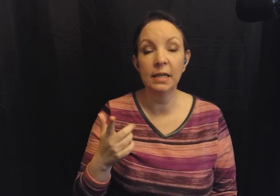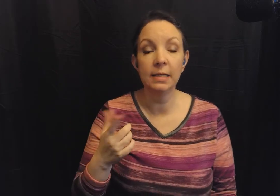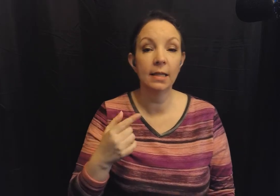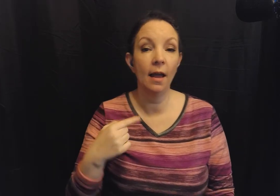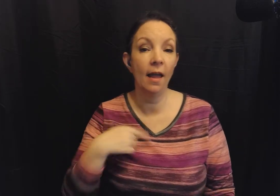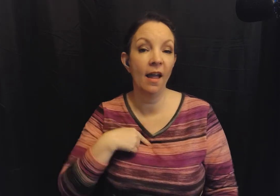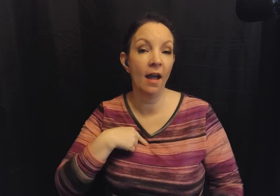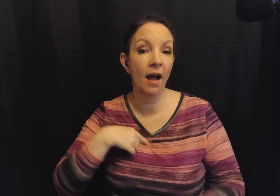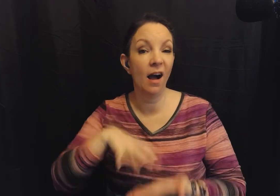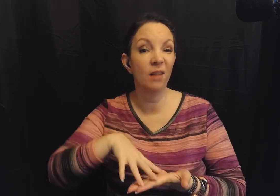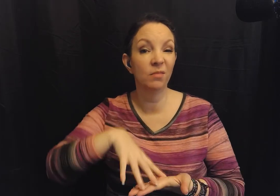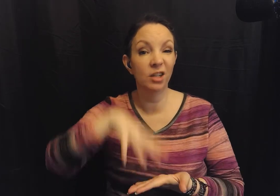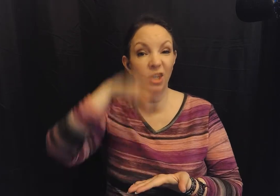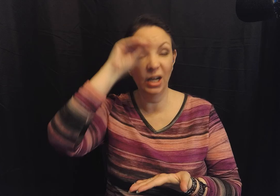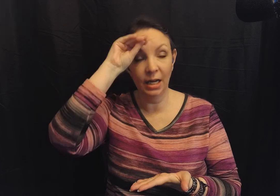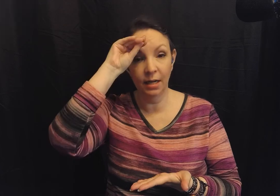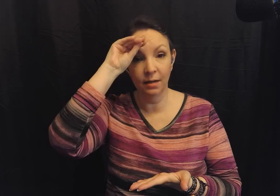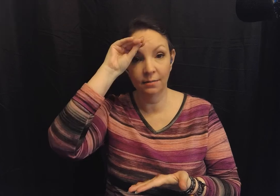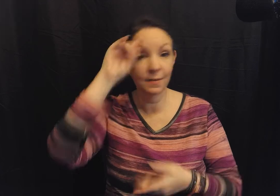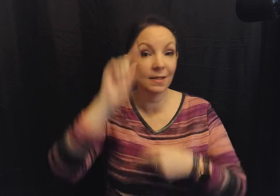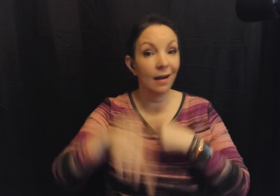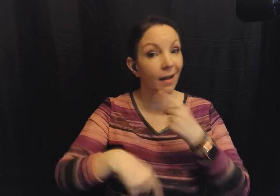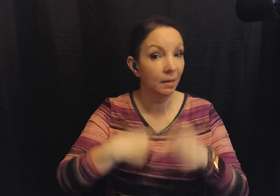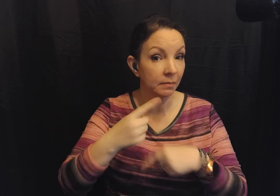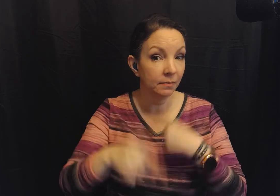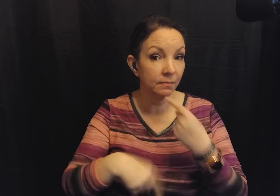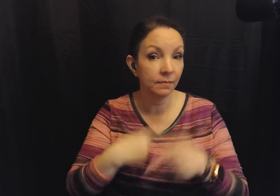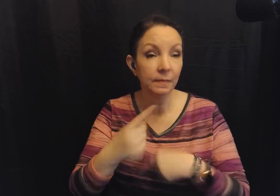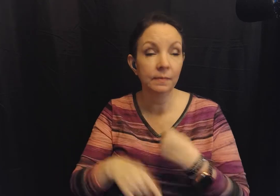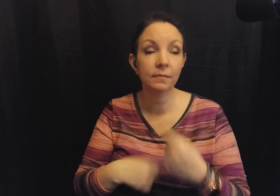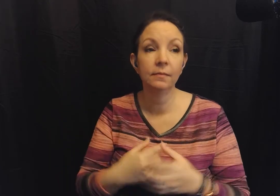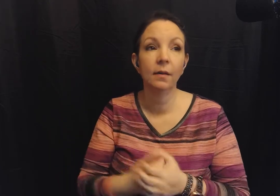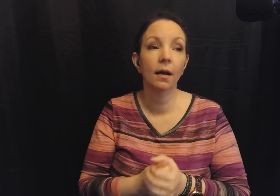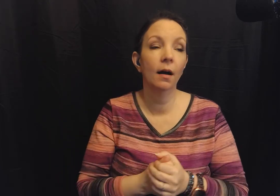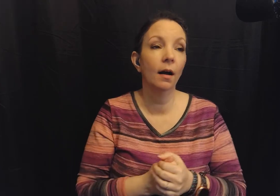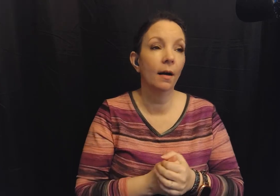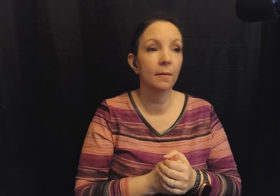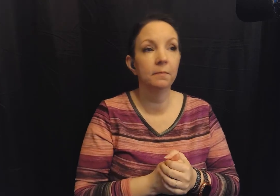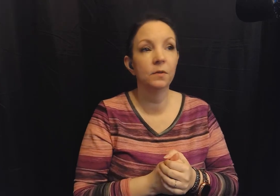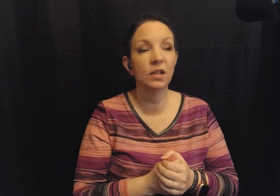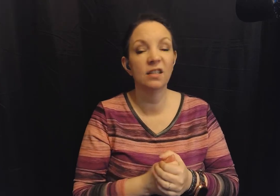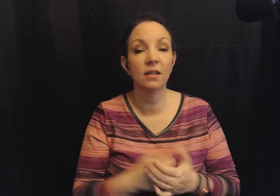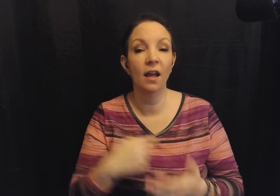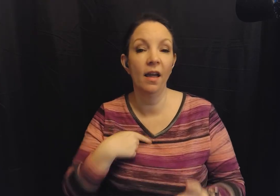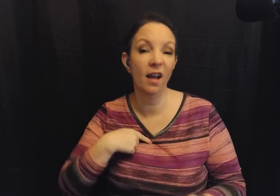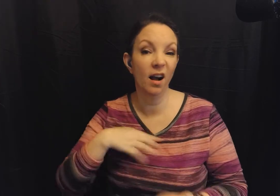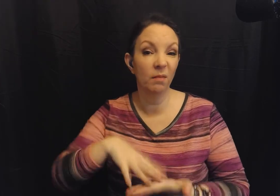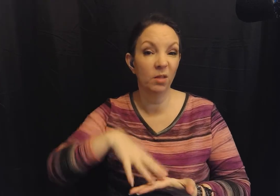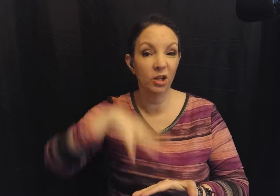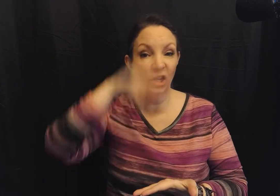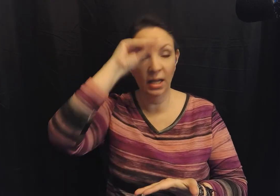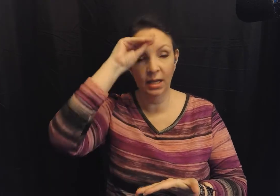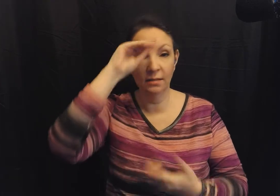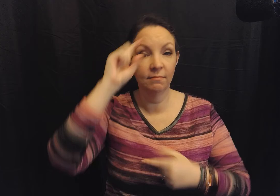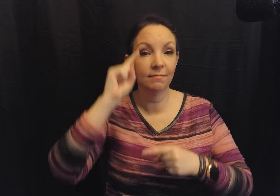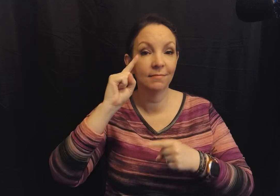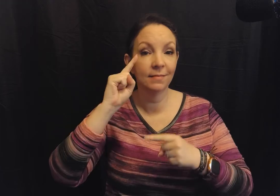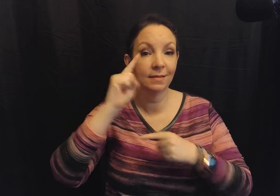or you can say I'm learning sign, You can say, I'm learning